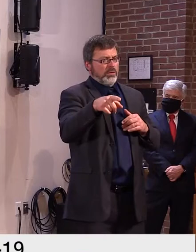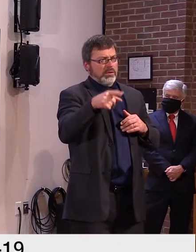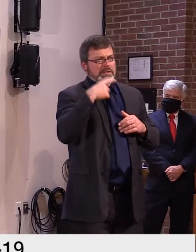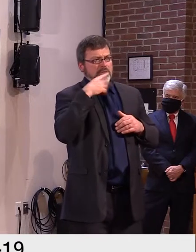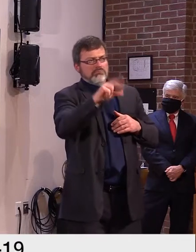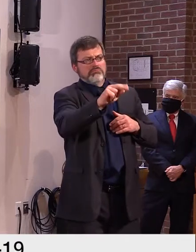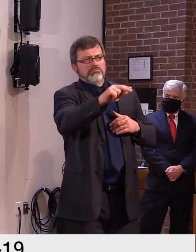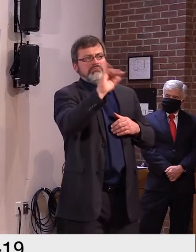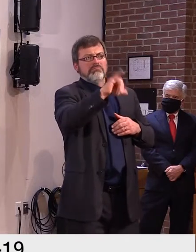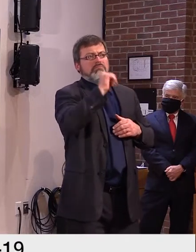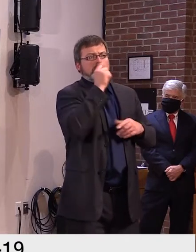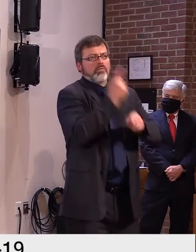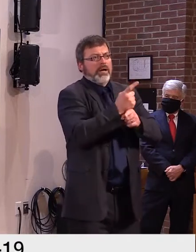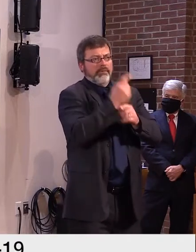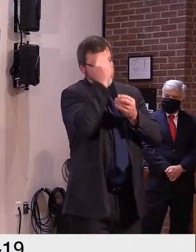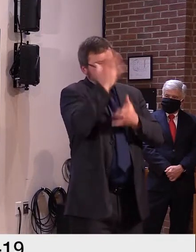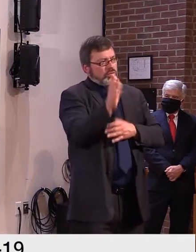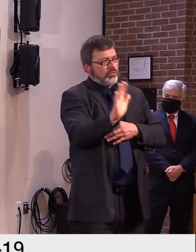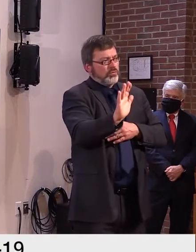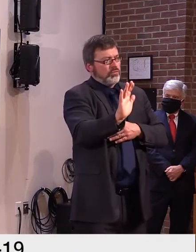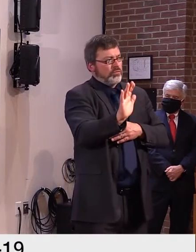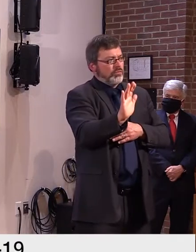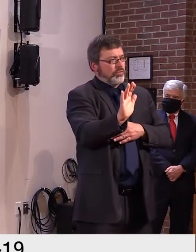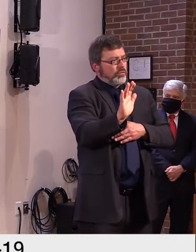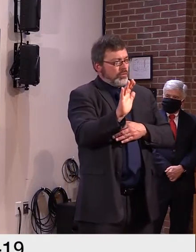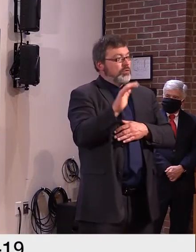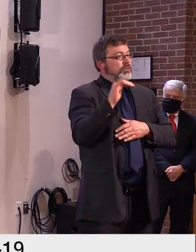meeting already, as we do every day about this,